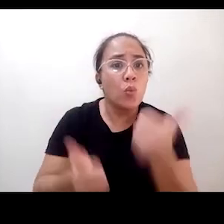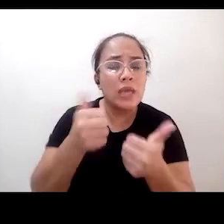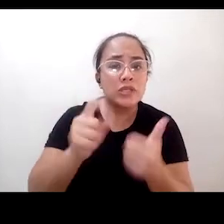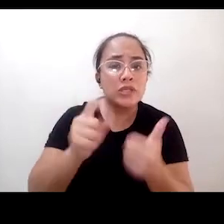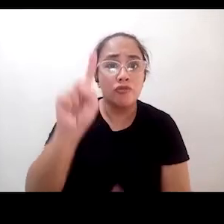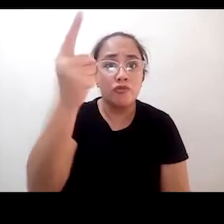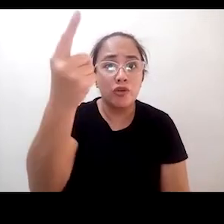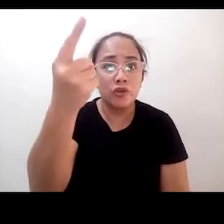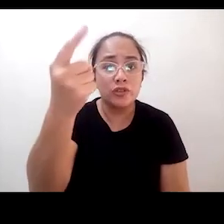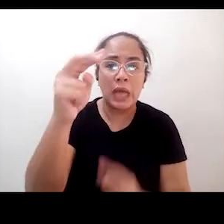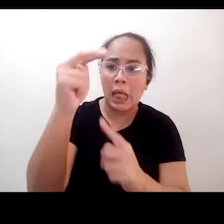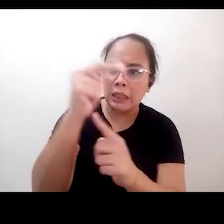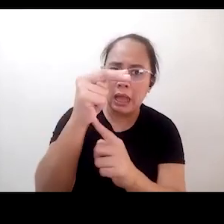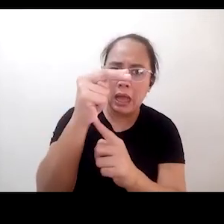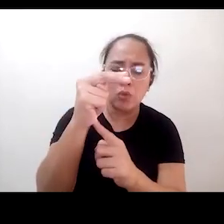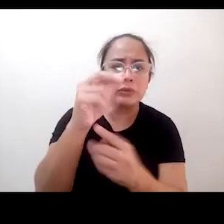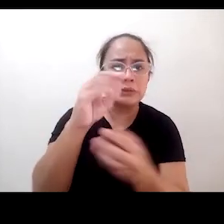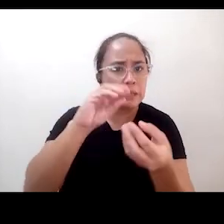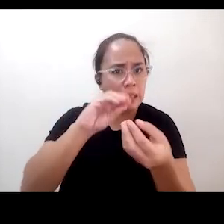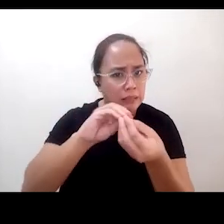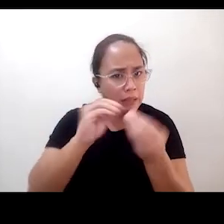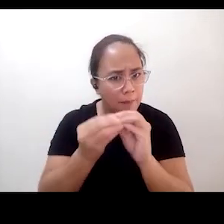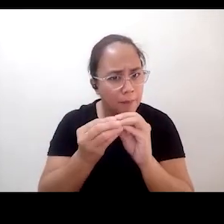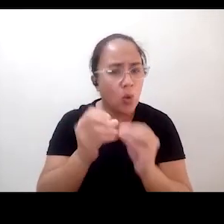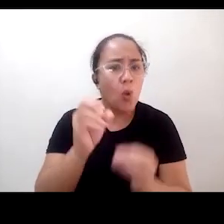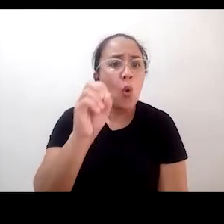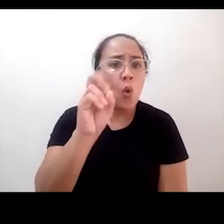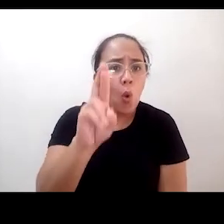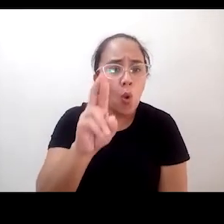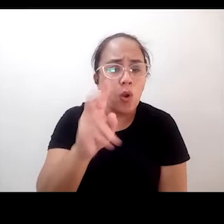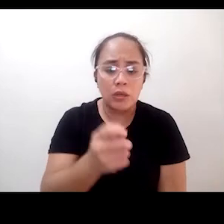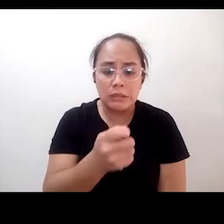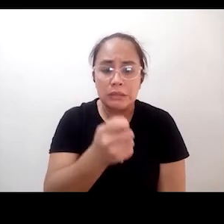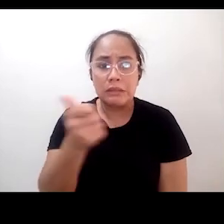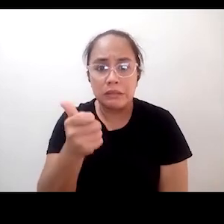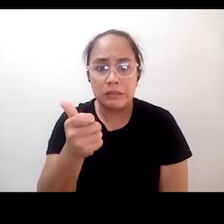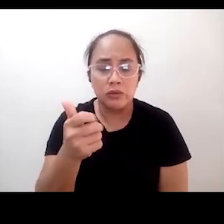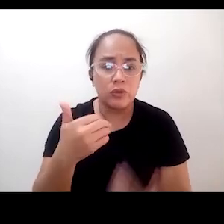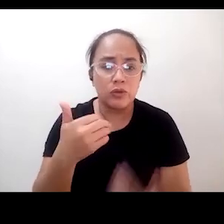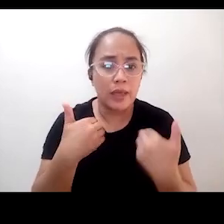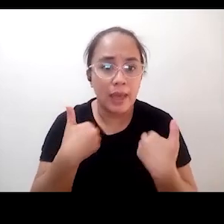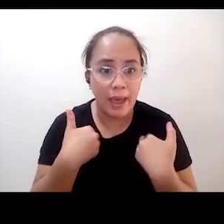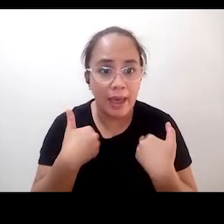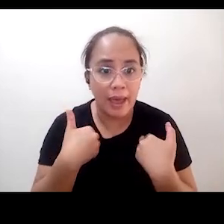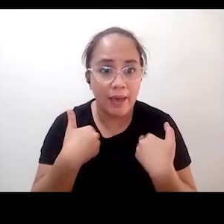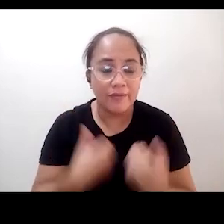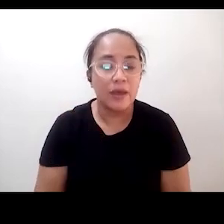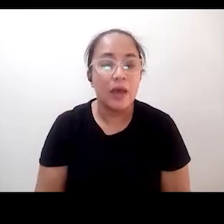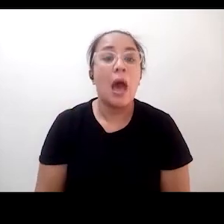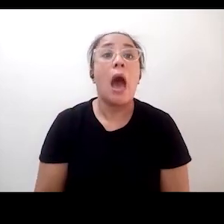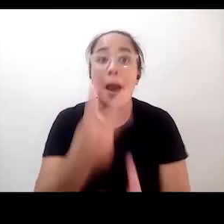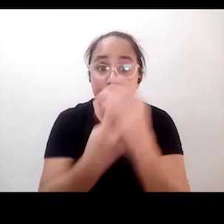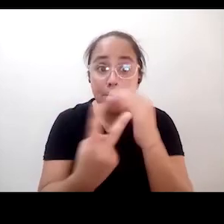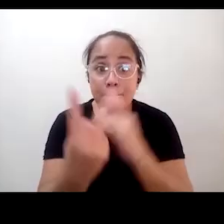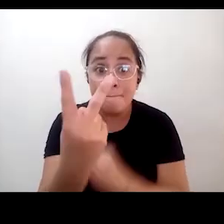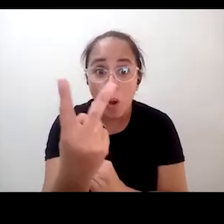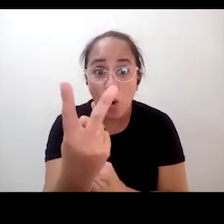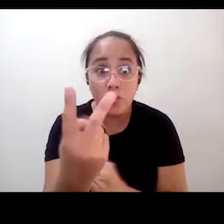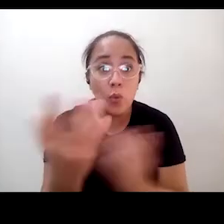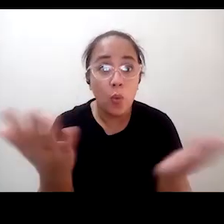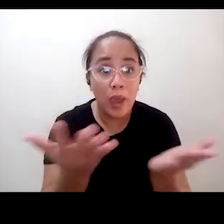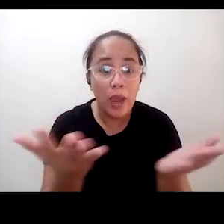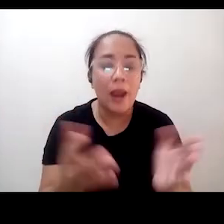number or the deletion of have. And they both occur in example 2B